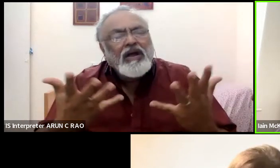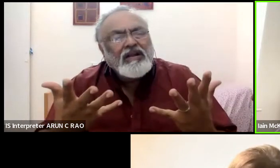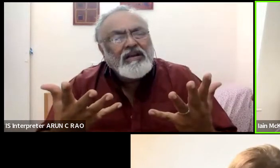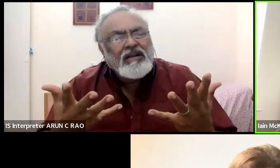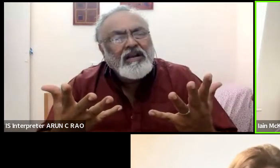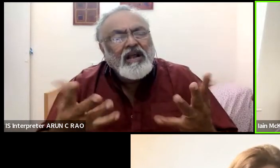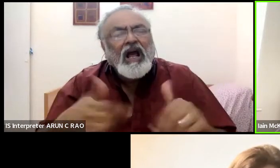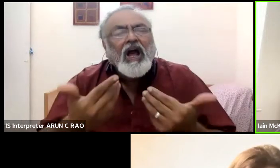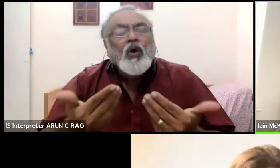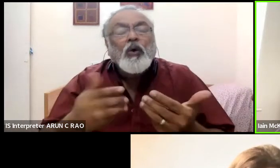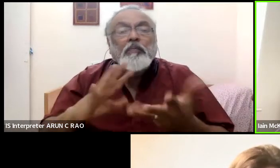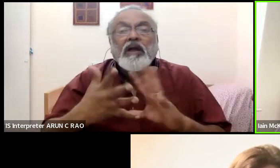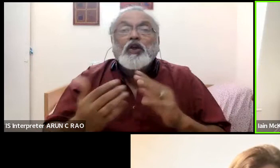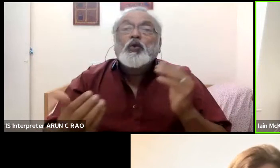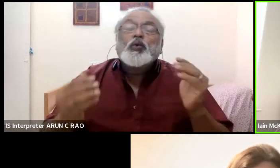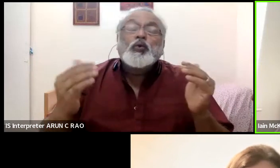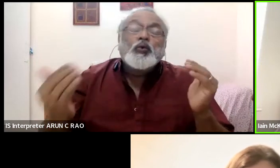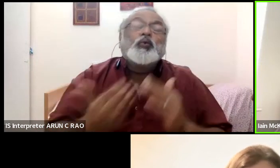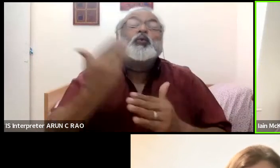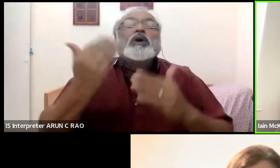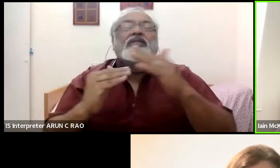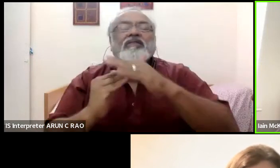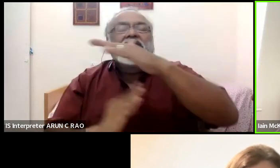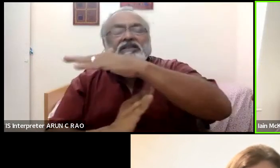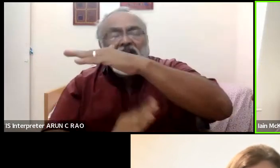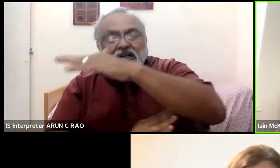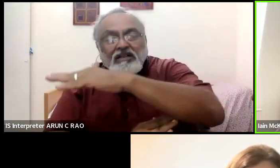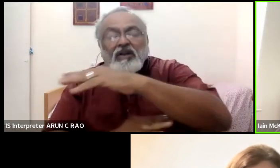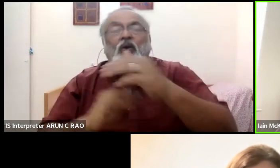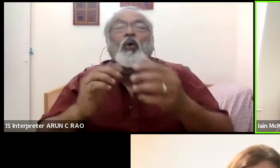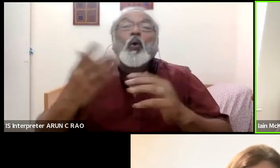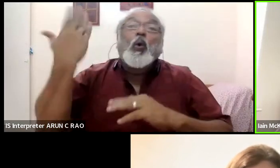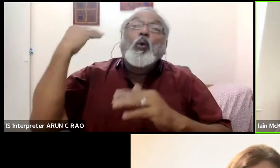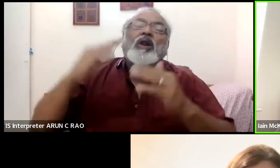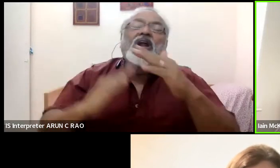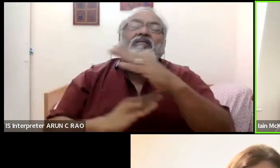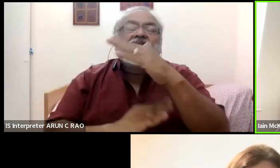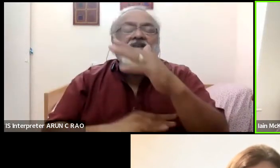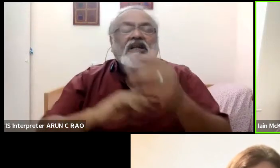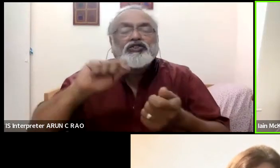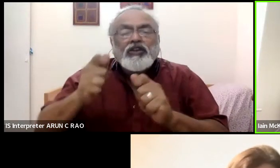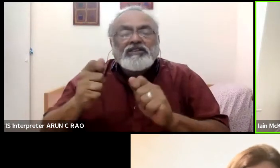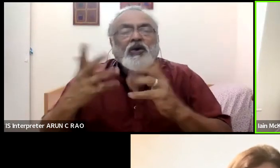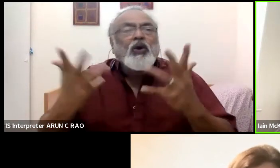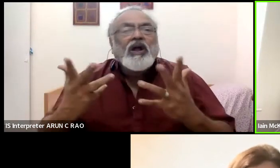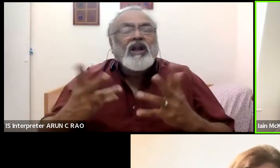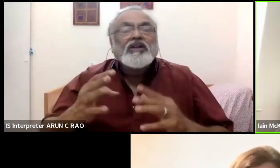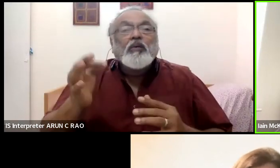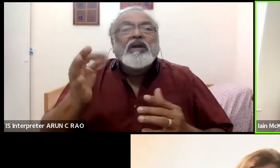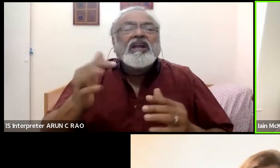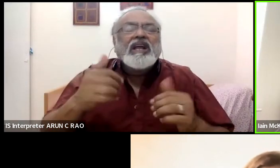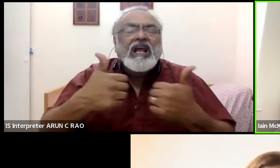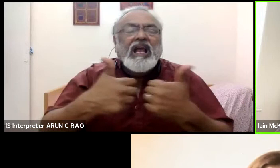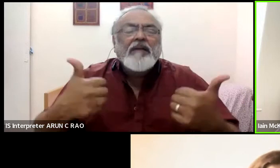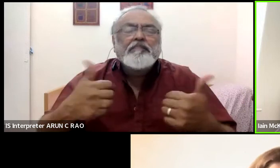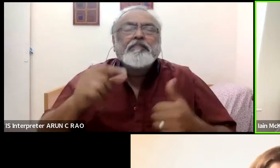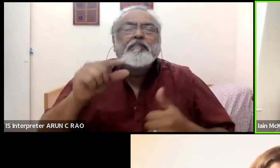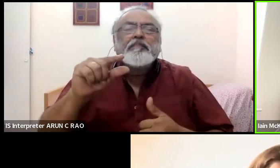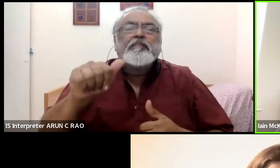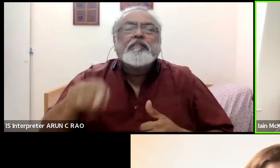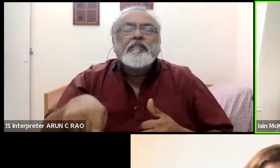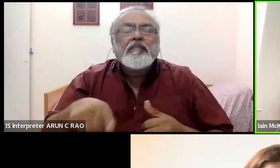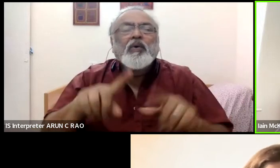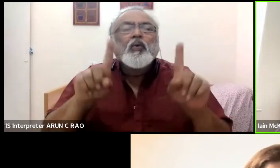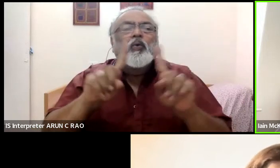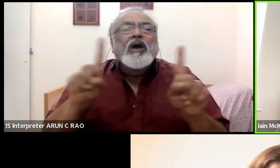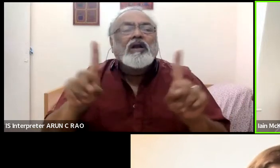new accessible infrastructure? And if not, then what is the funding gap? So Ramala, hope where